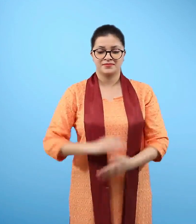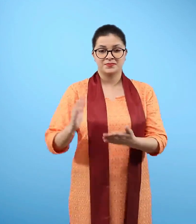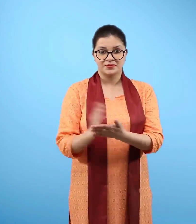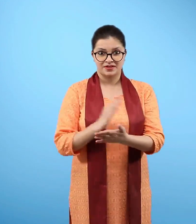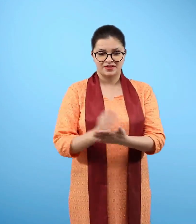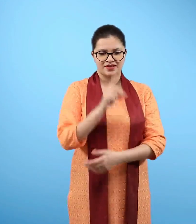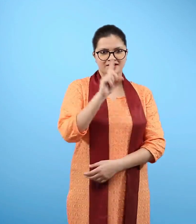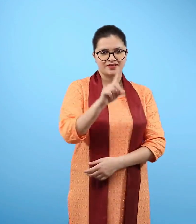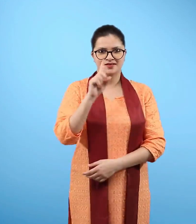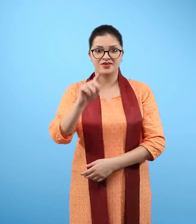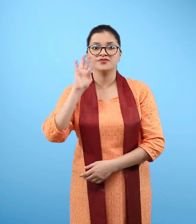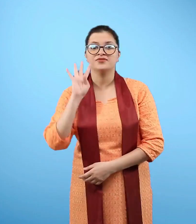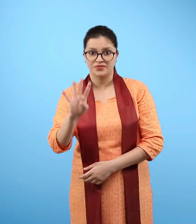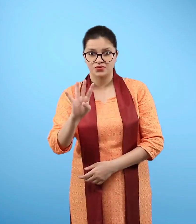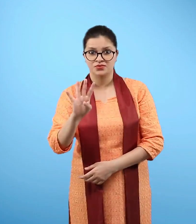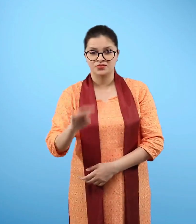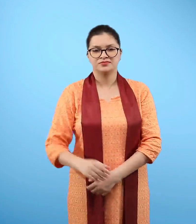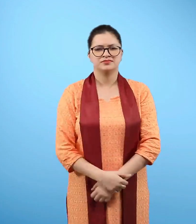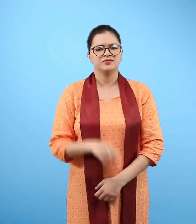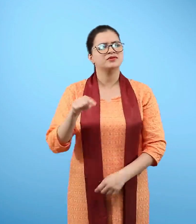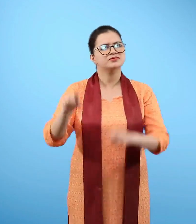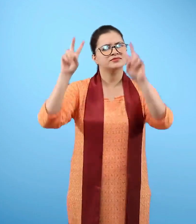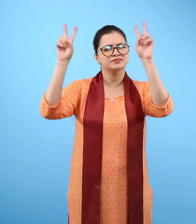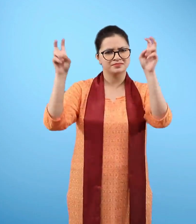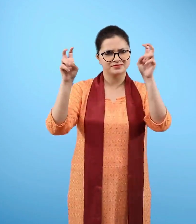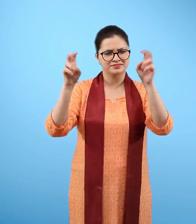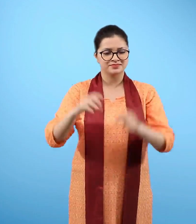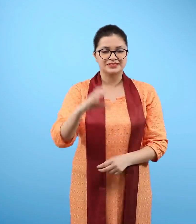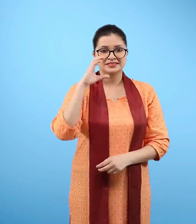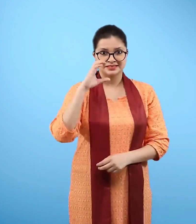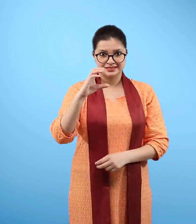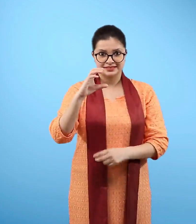Page 114. The Central Hexagon.